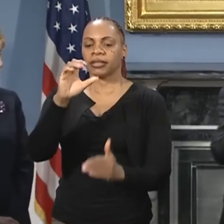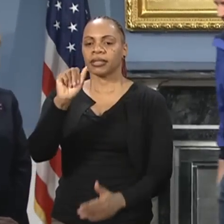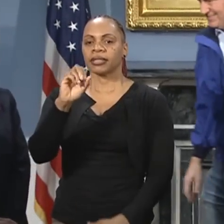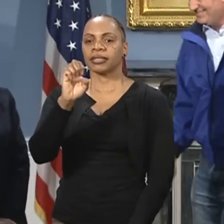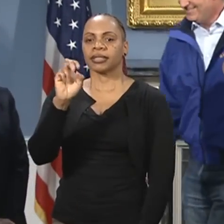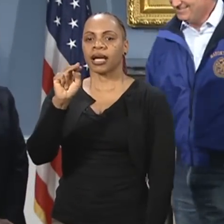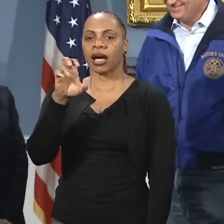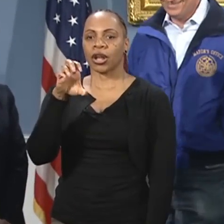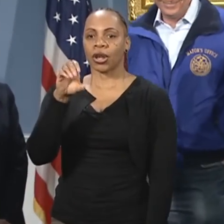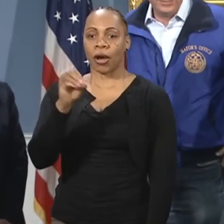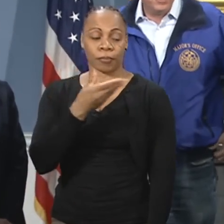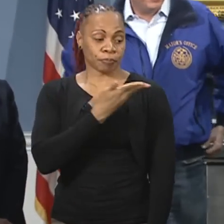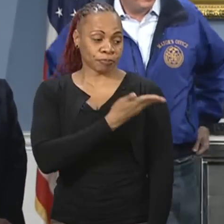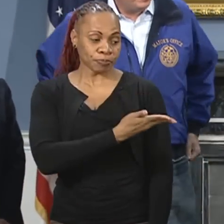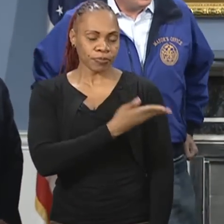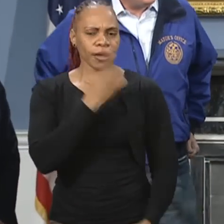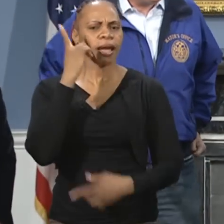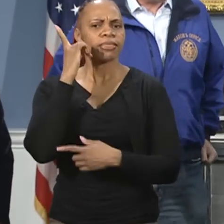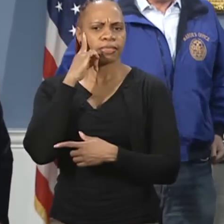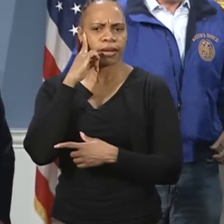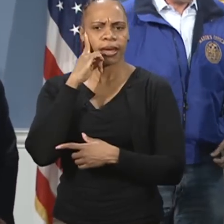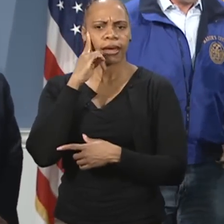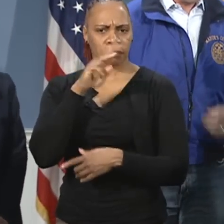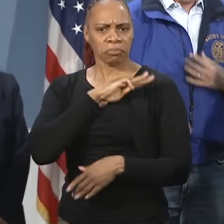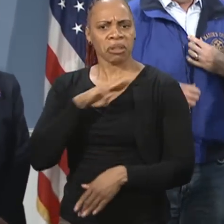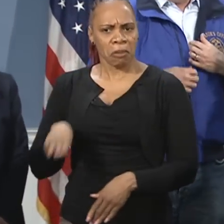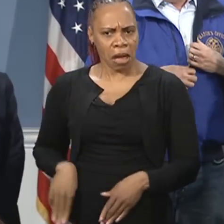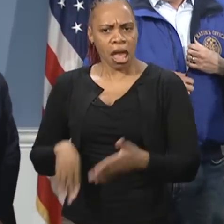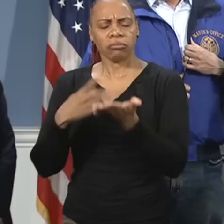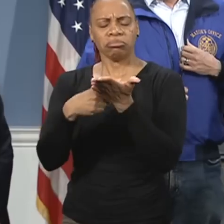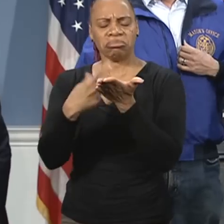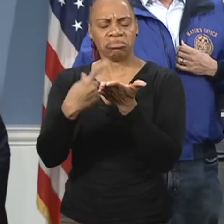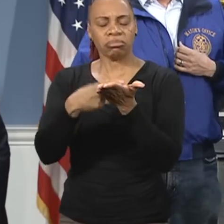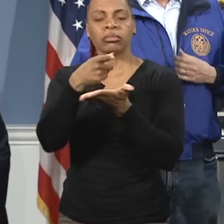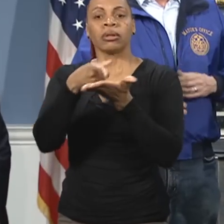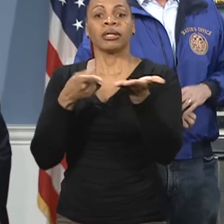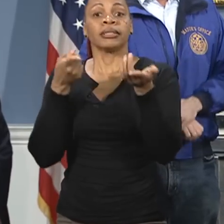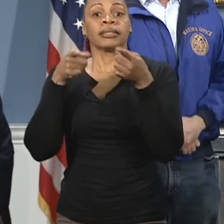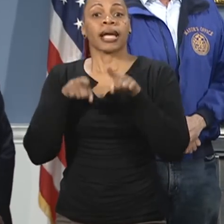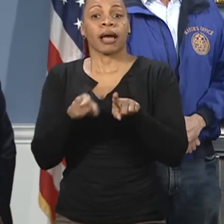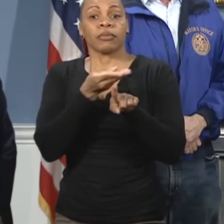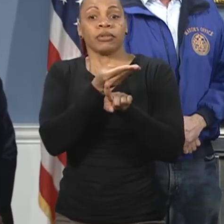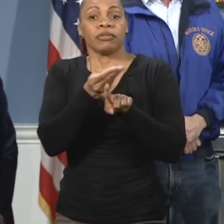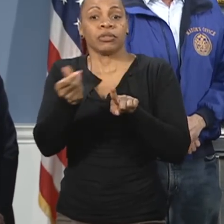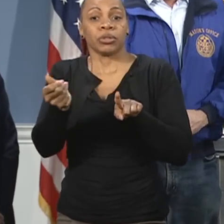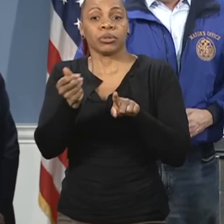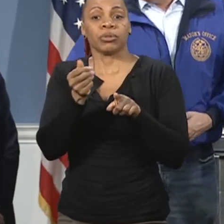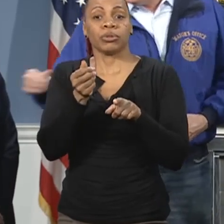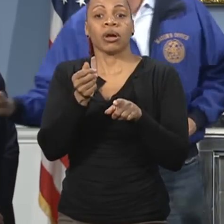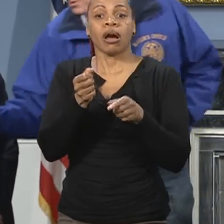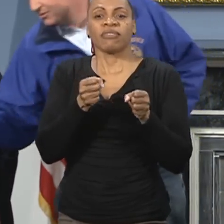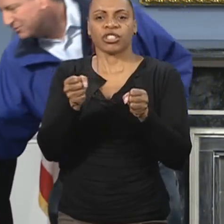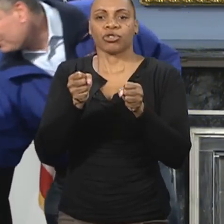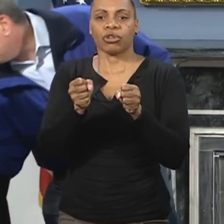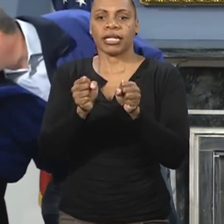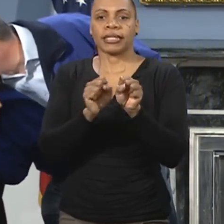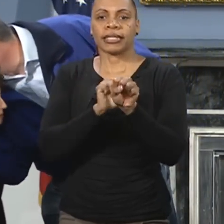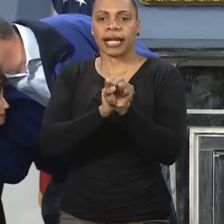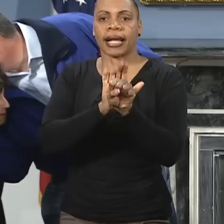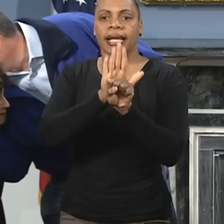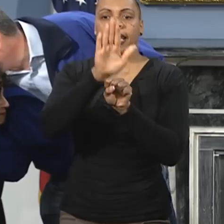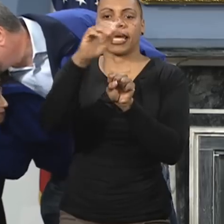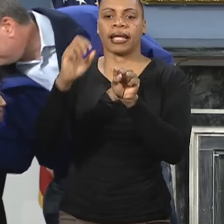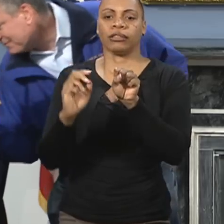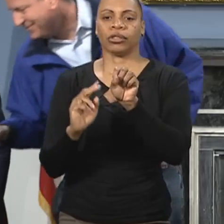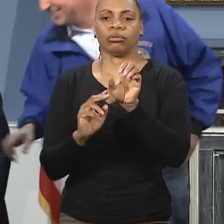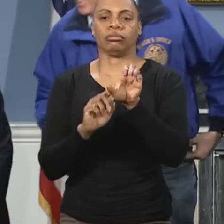I think the mayor pointed out what we're doing over there. Some of the streets up there are hilly in that piece of Bard Avenue, so